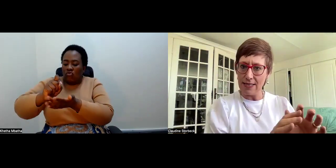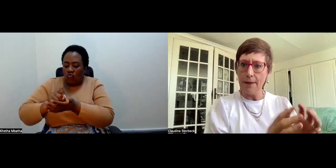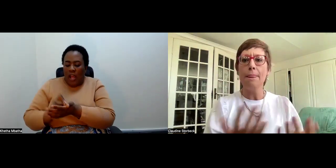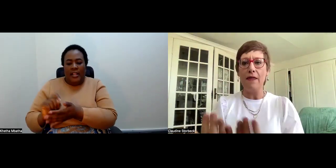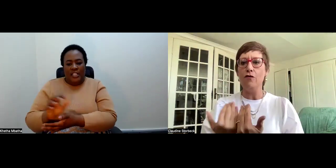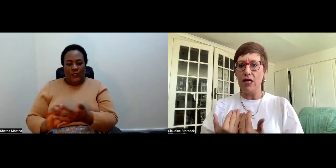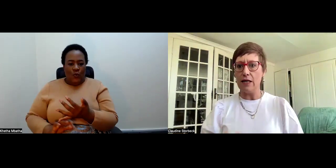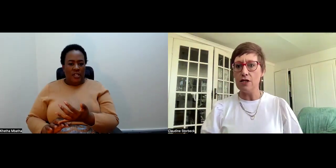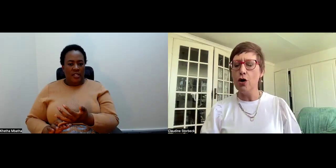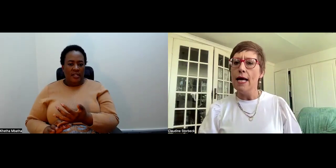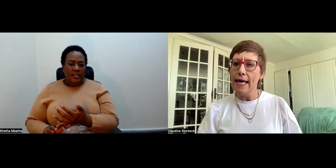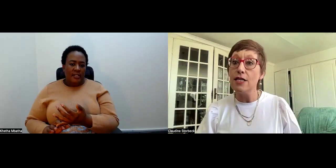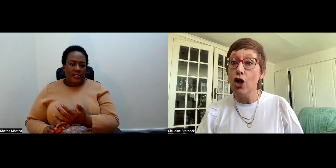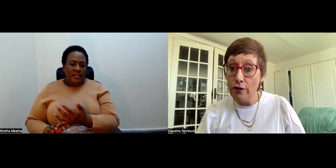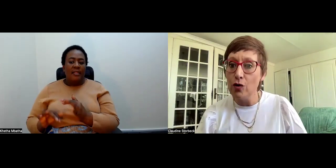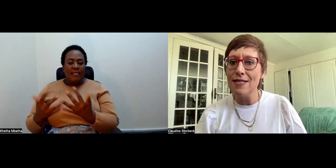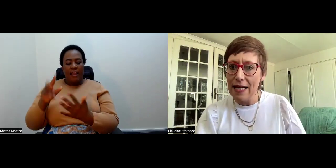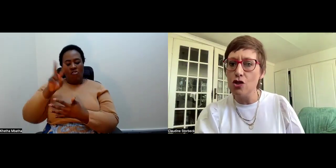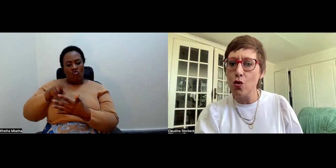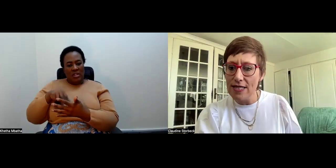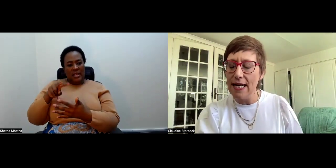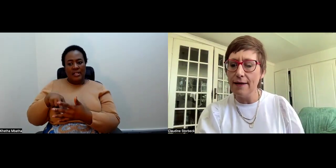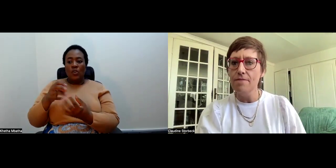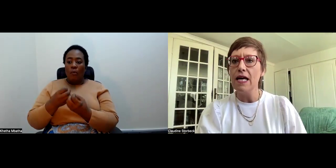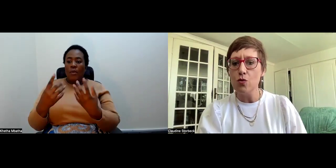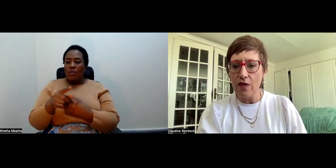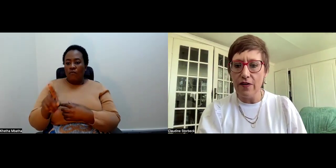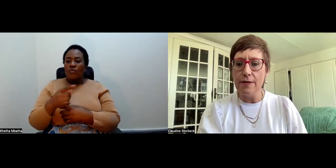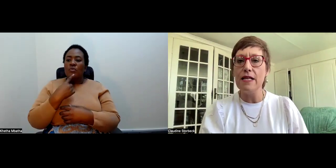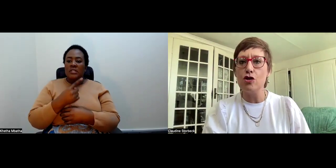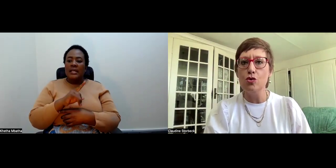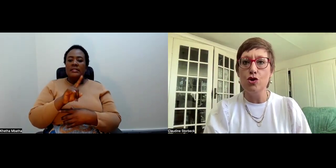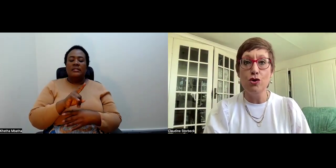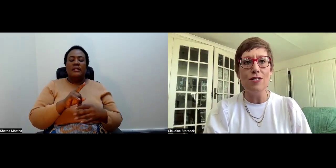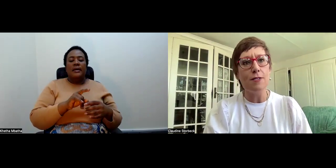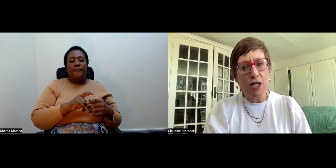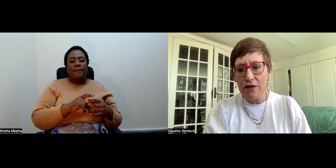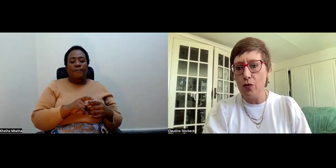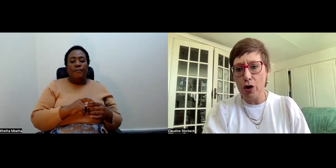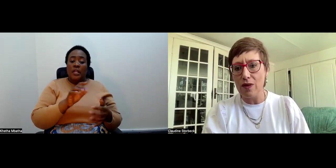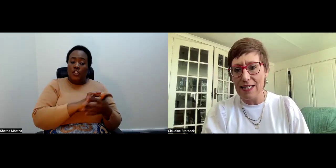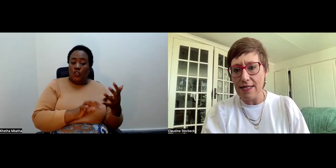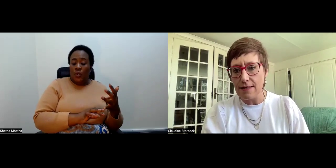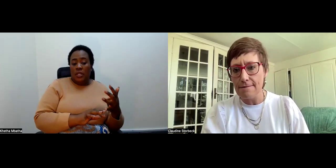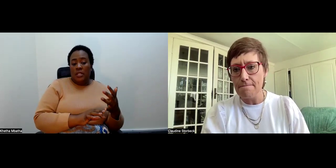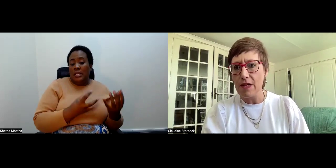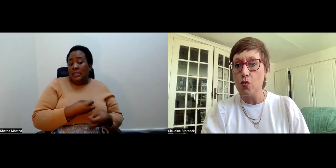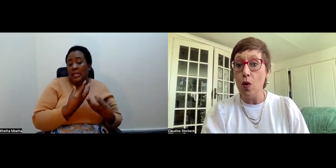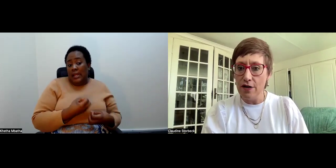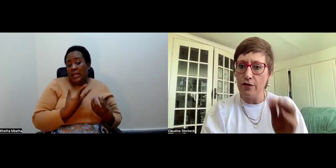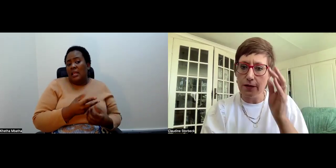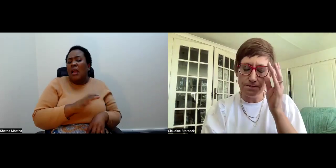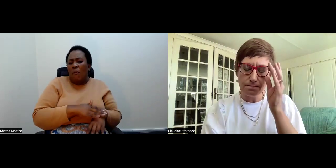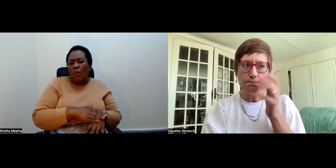in writing and then reading it. So yes, a lot of you are saying storytelling is one of the fundamental tools you use, and especially if you're working with littlies.